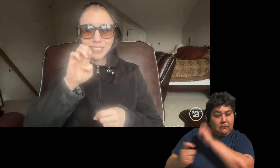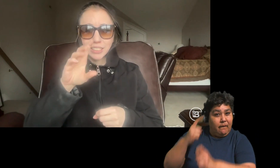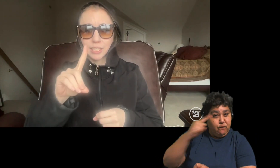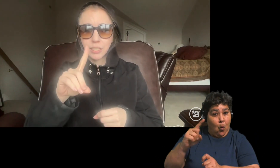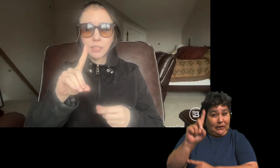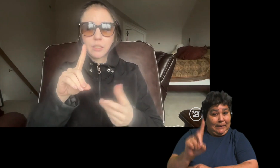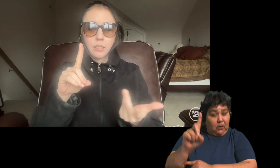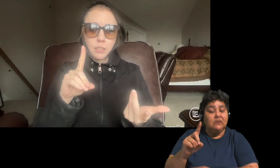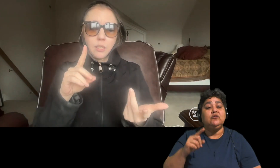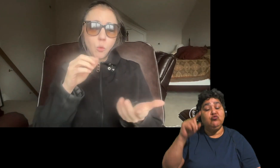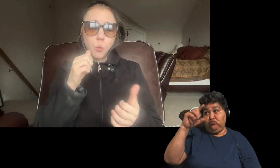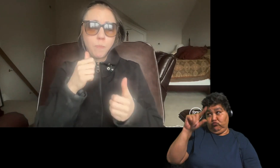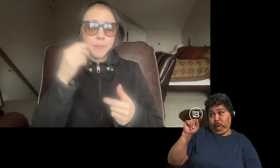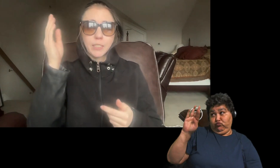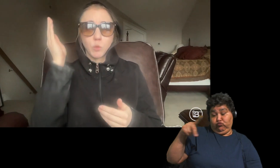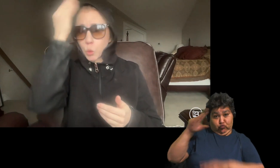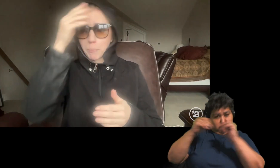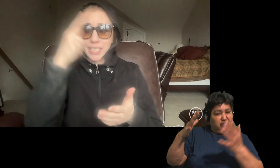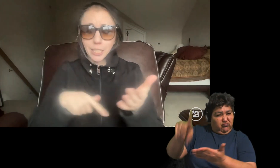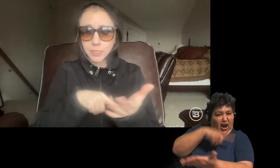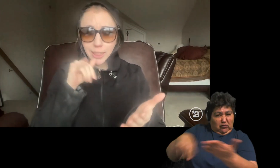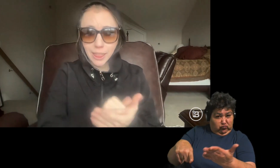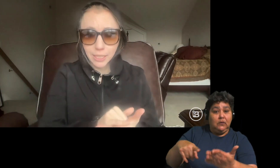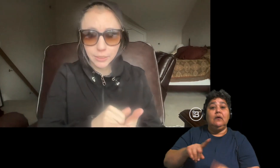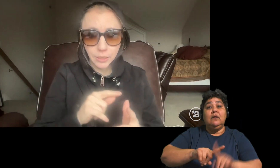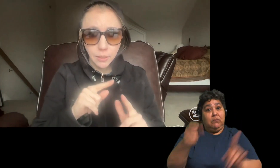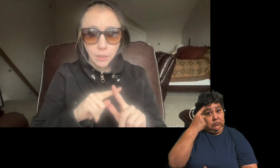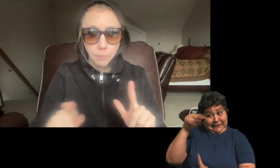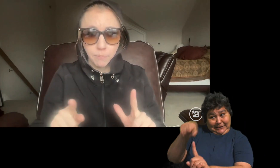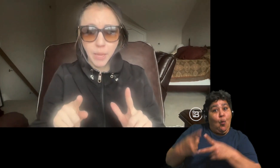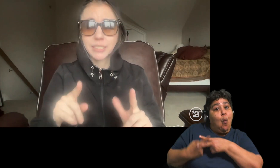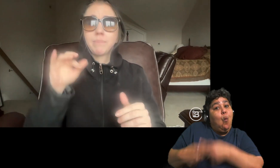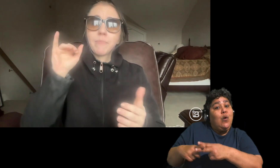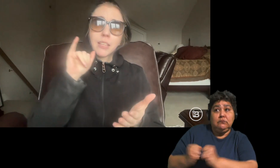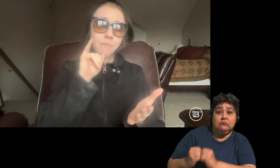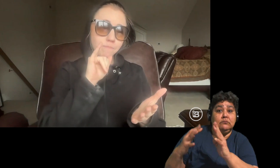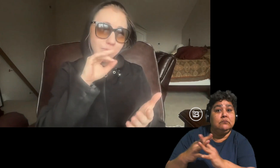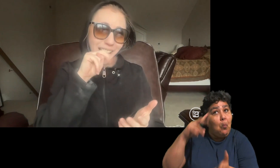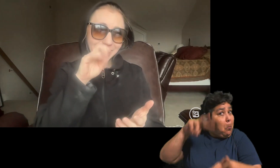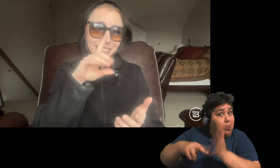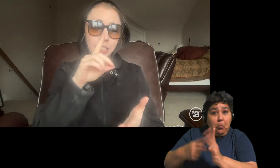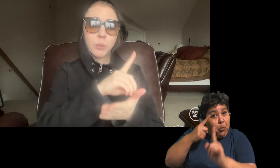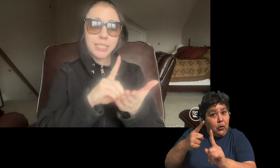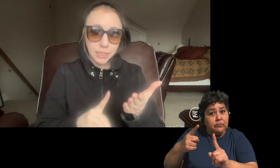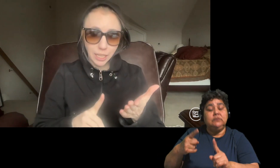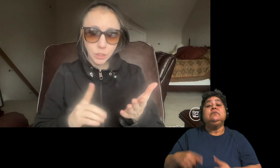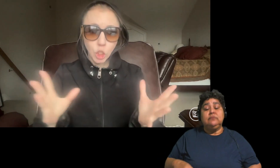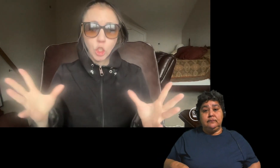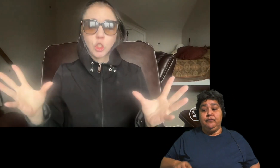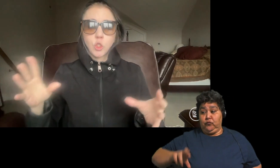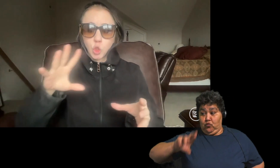take the National Endowment for Democracy, for example. Trump just canceled it, right? It